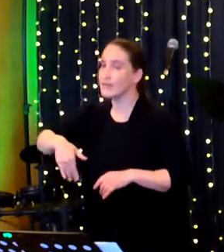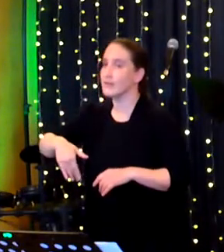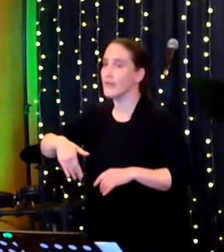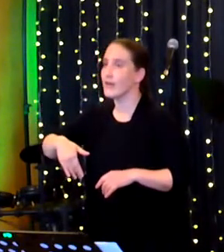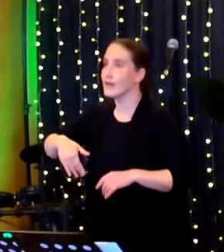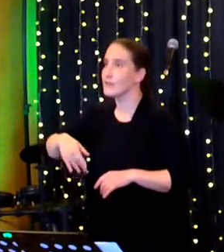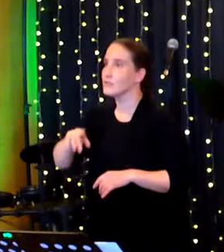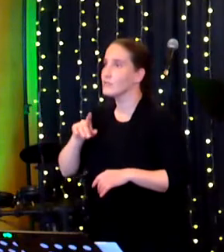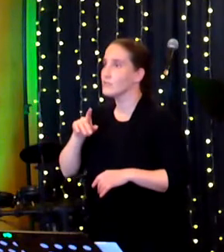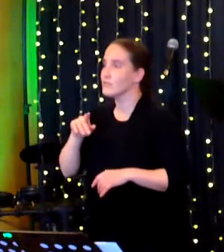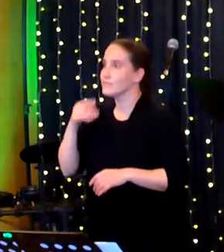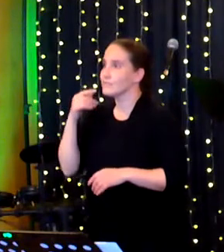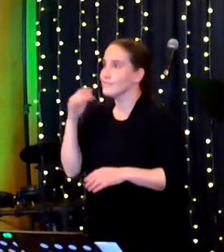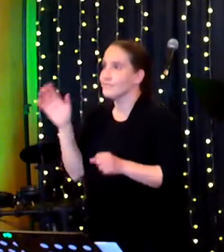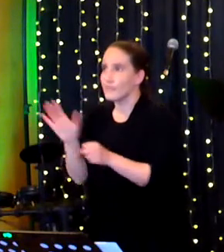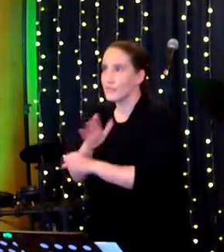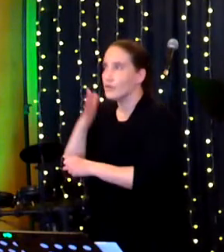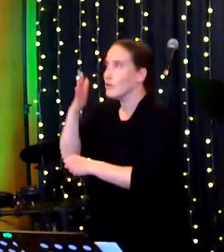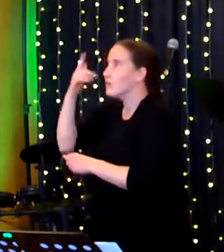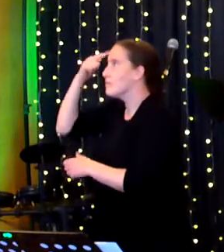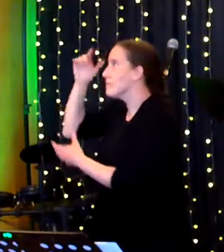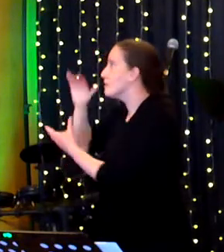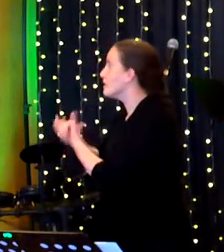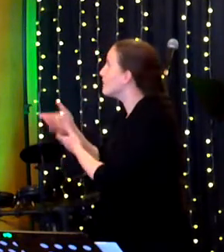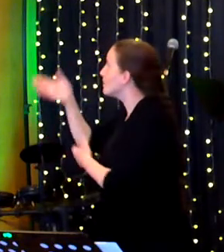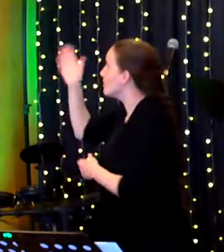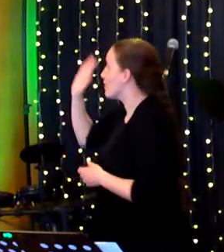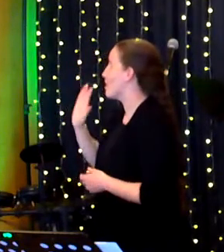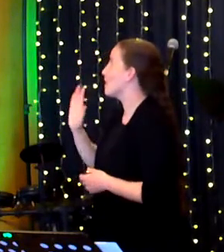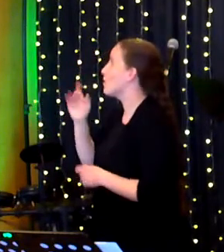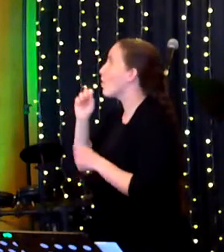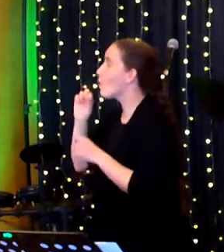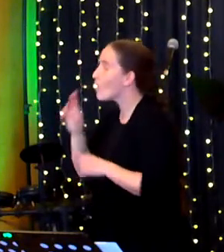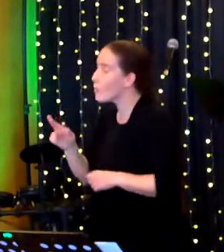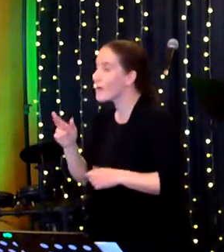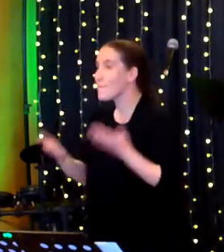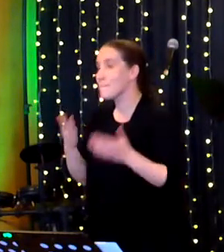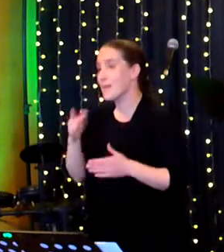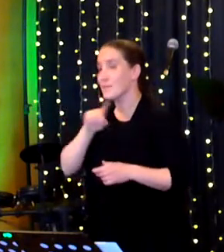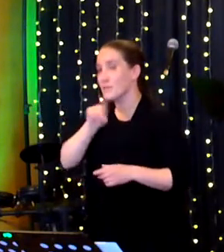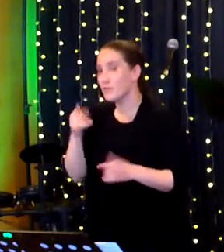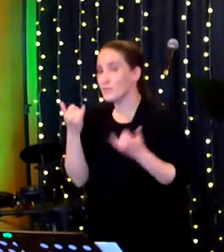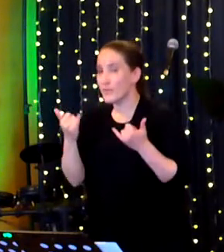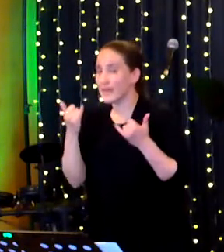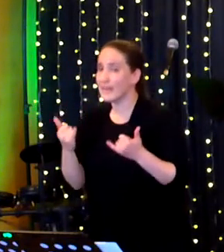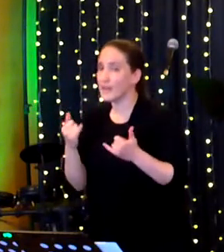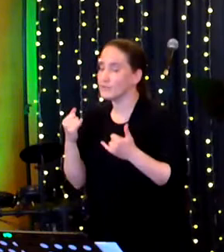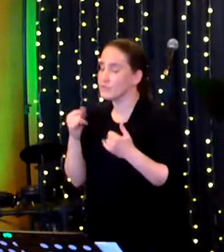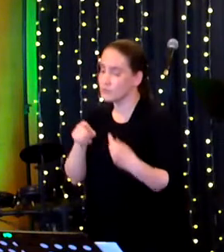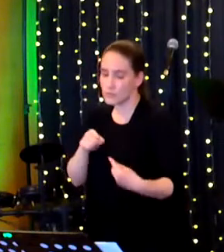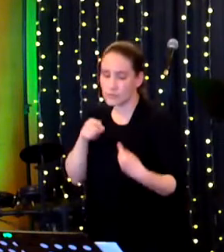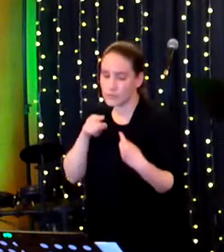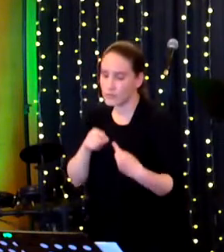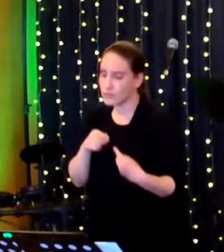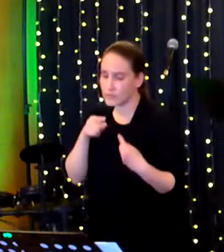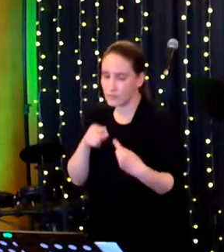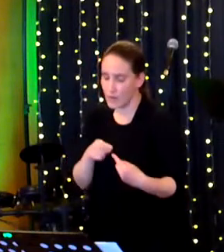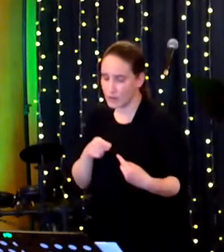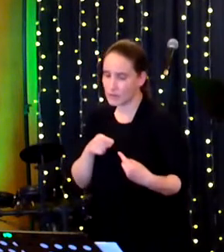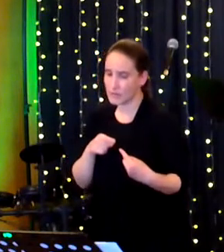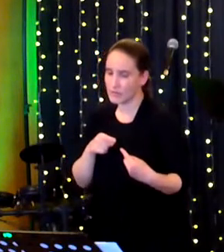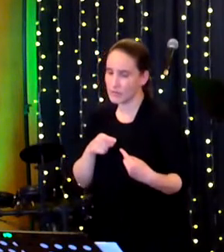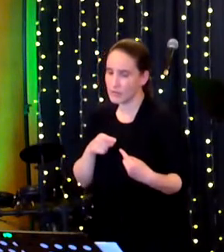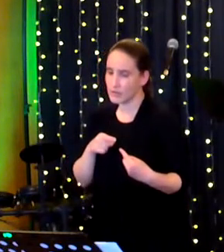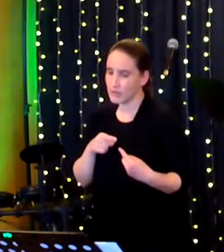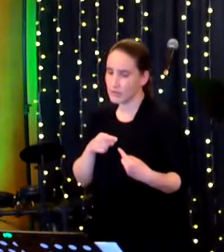that. Maybe it's just been a hard time, and you just need to lift yourself up and surrender yourself to him. We're going to pray